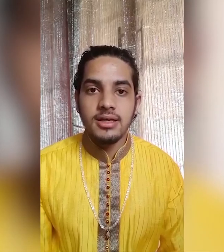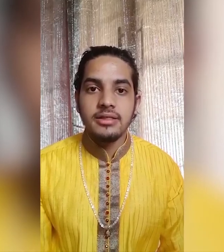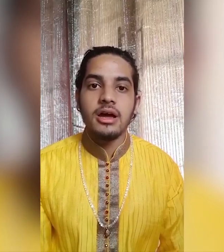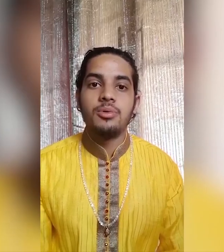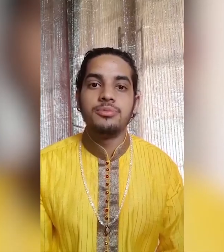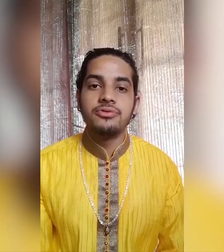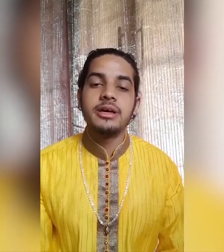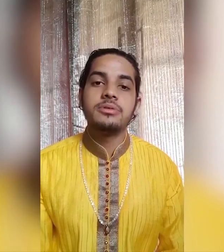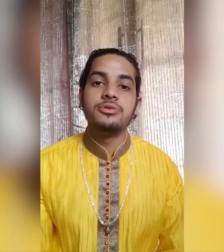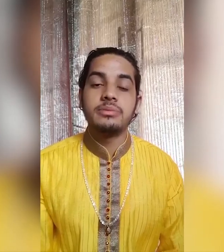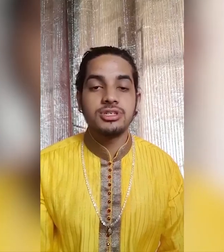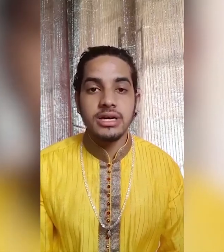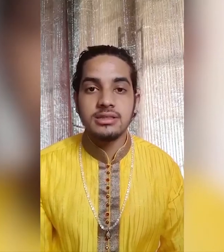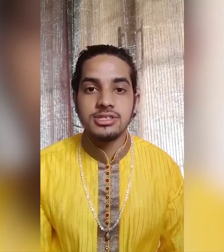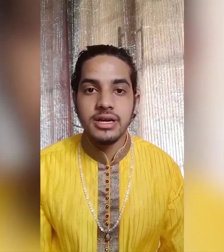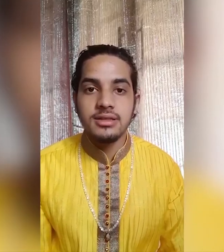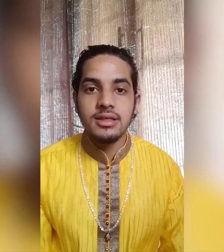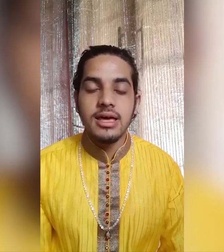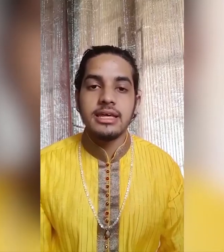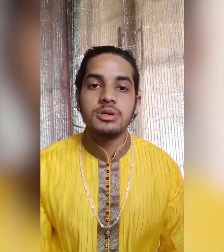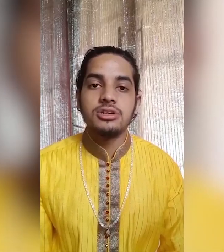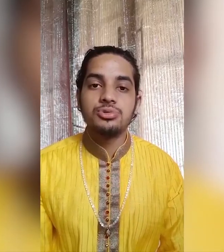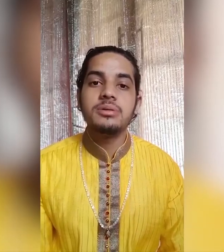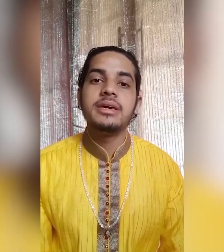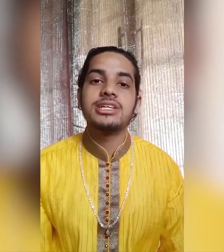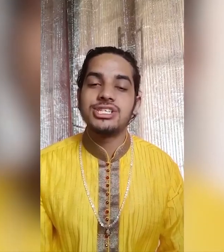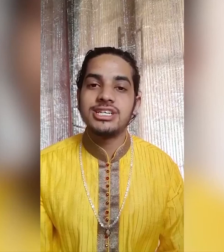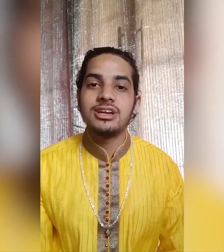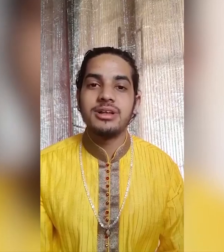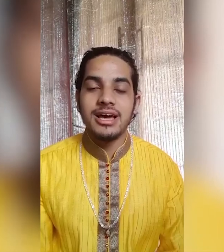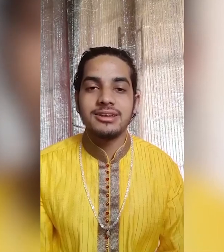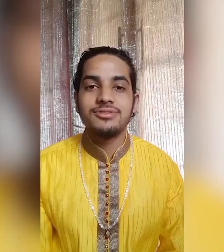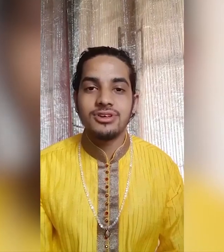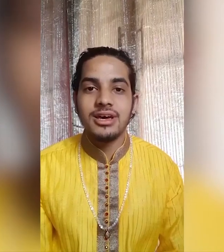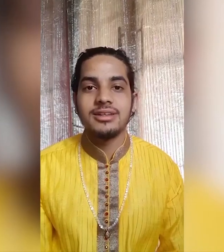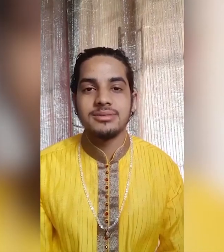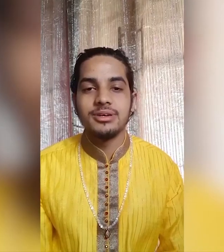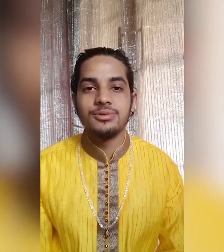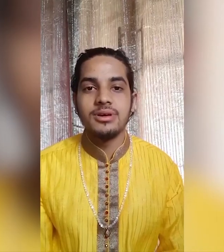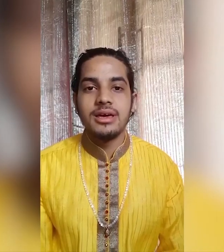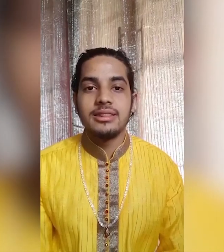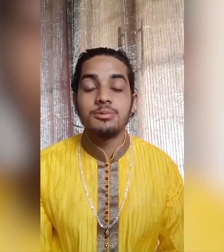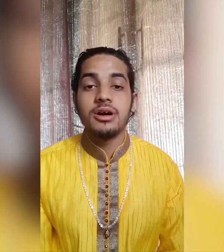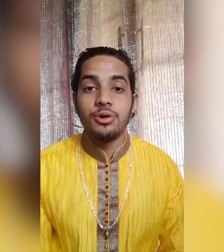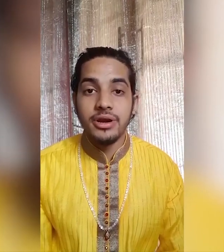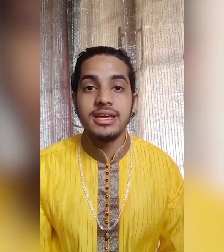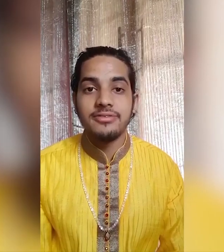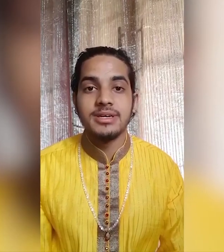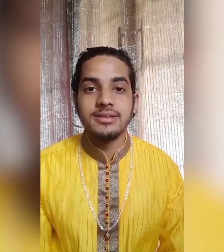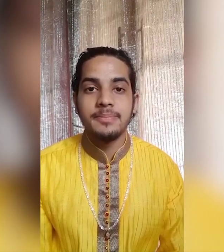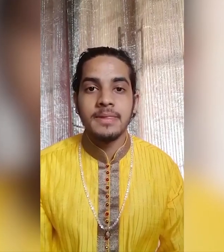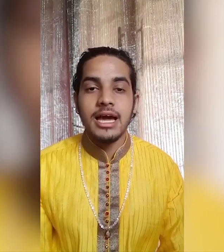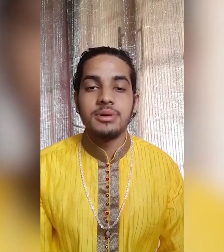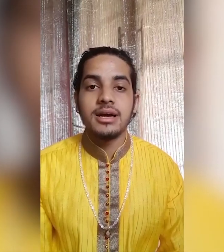prayer that our movement will move from strength to strength, that we can truly make a change in our land of Trinidad and Tobago that we already